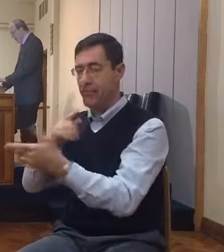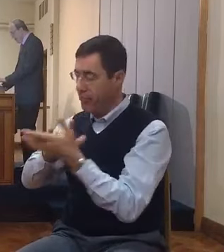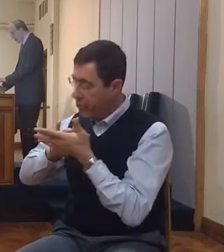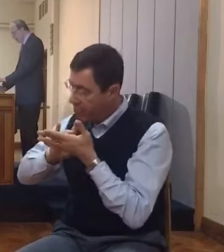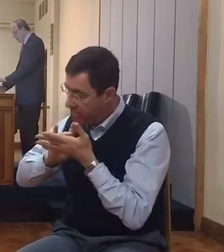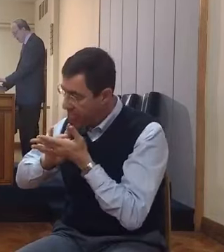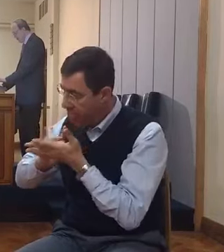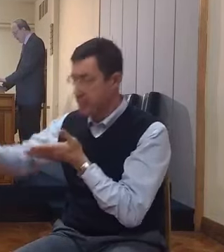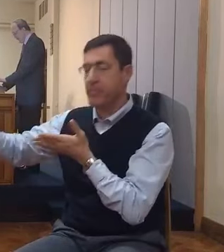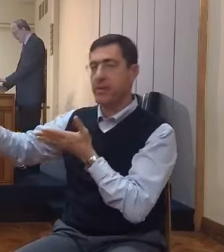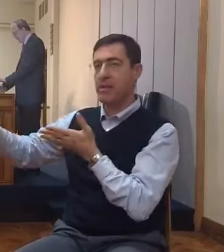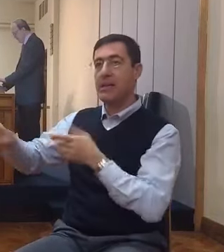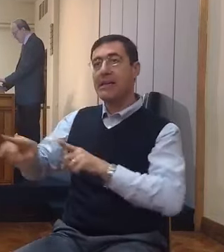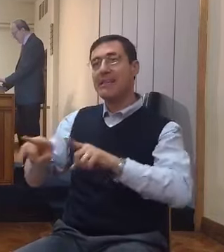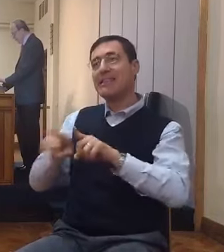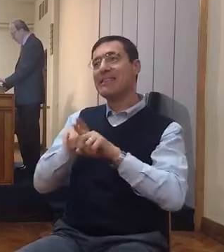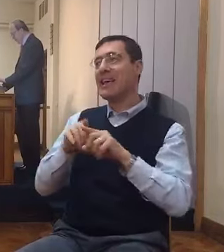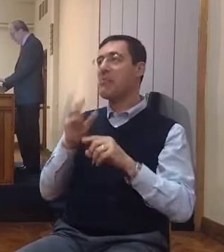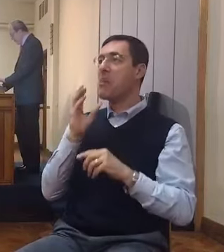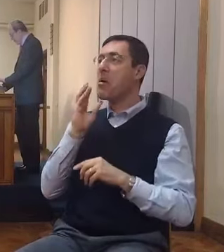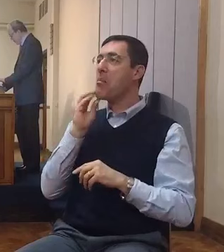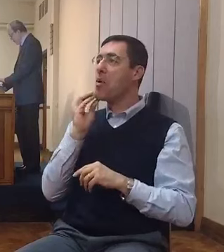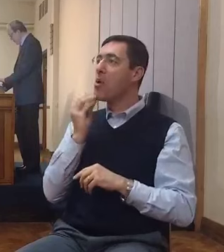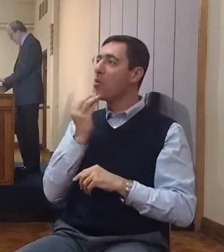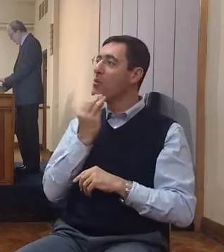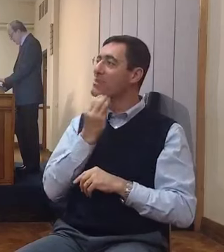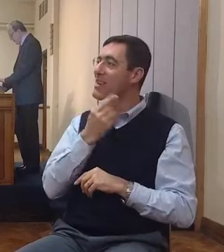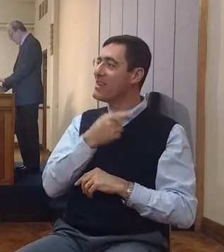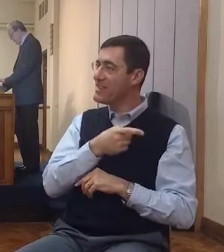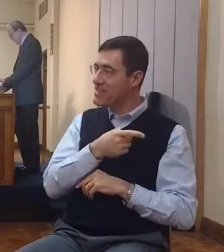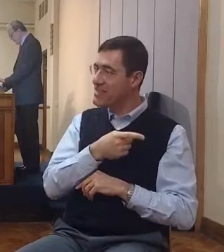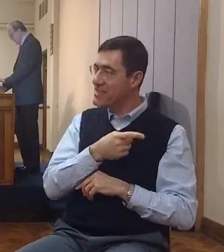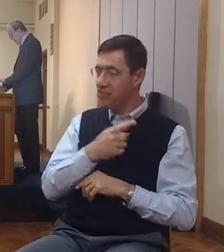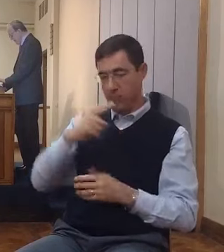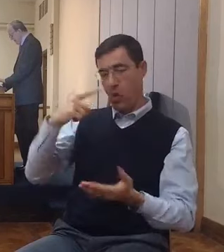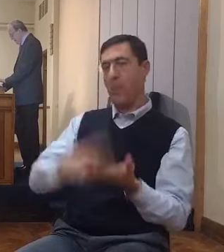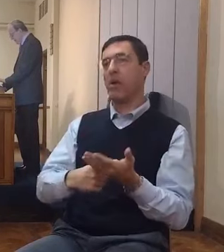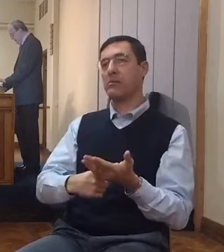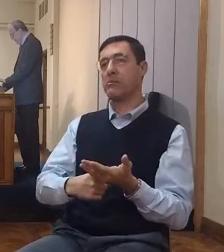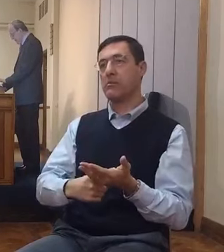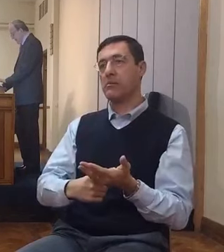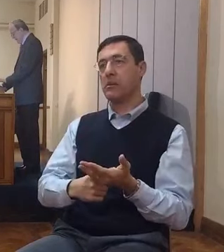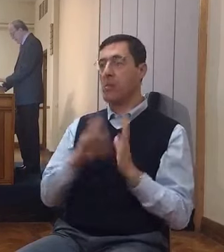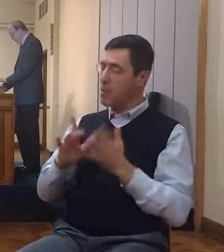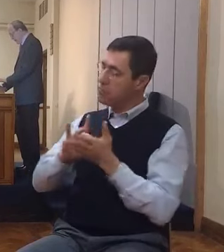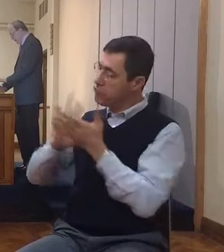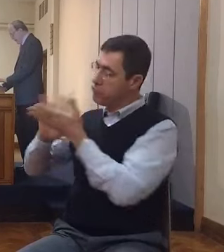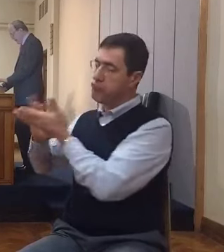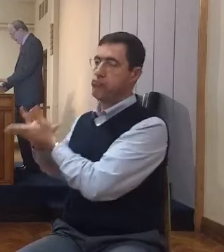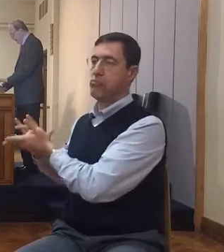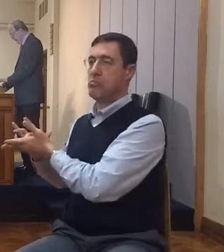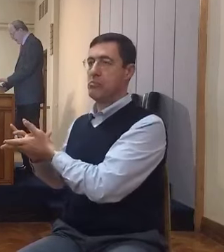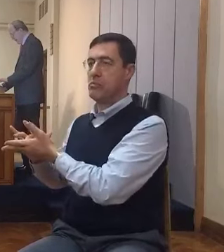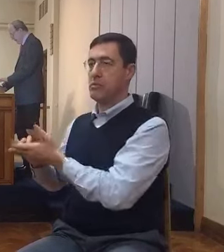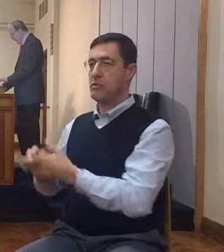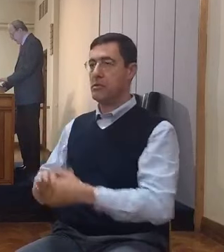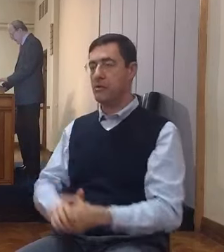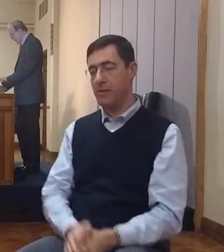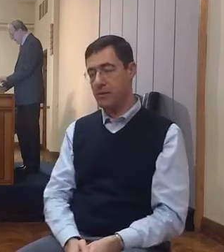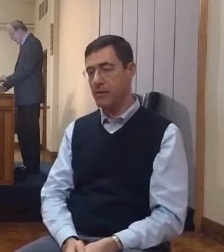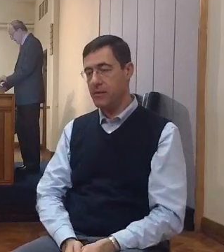as Moses, the servant of the Lord, commanded. Then, as for the cities,